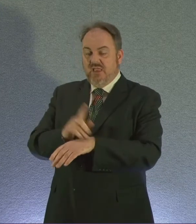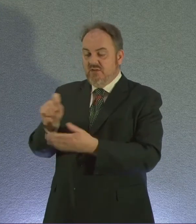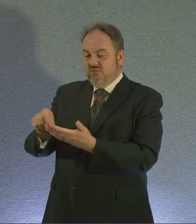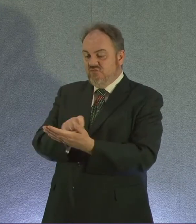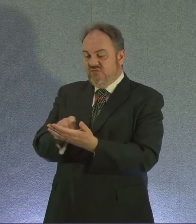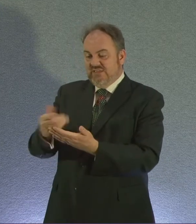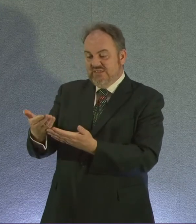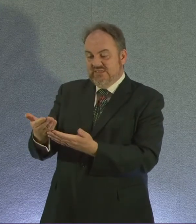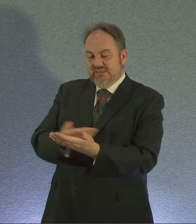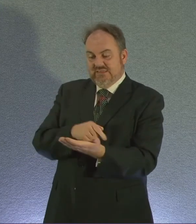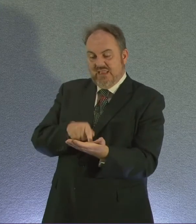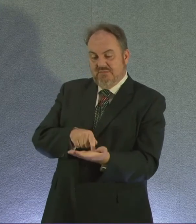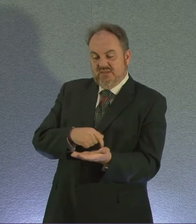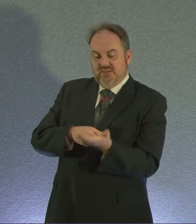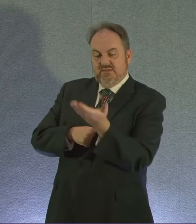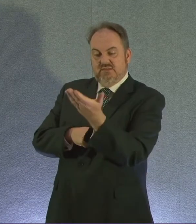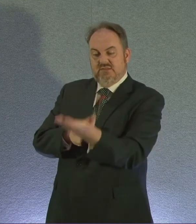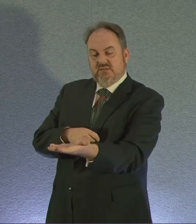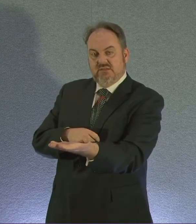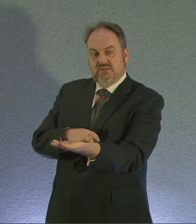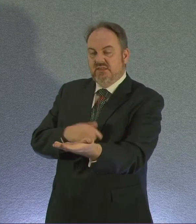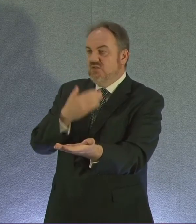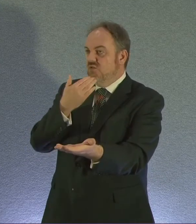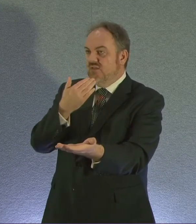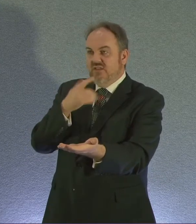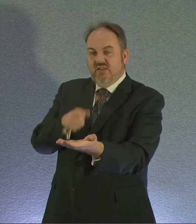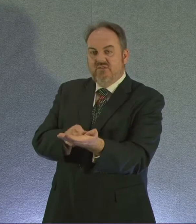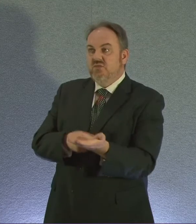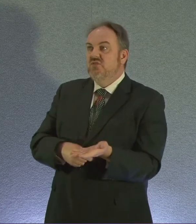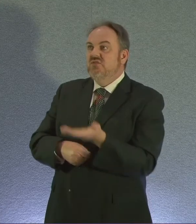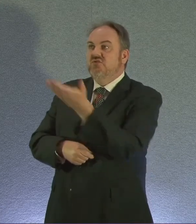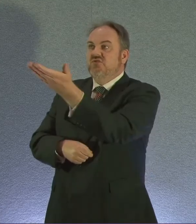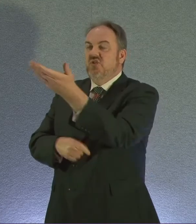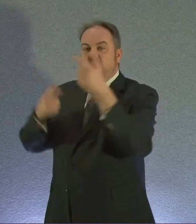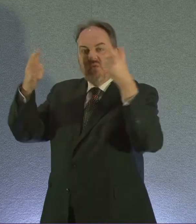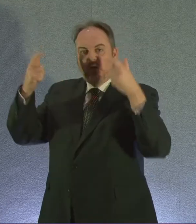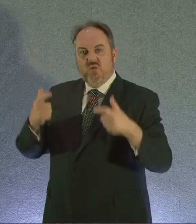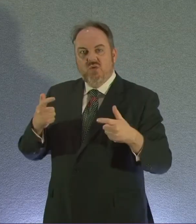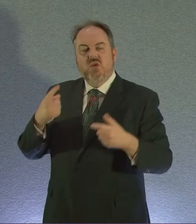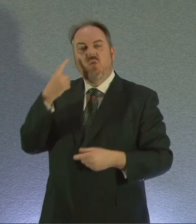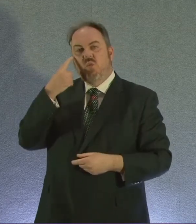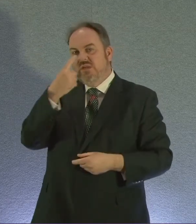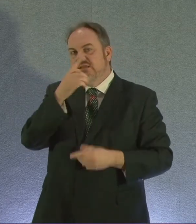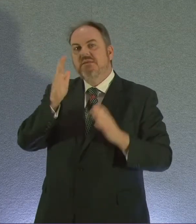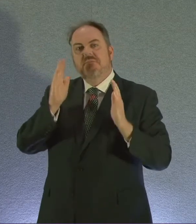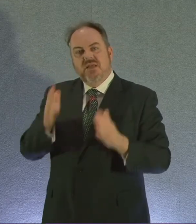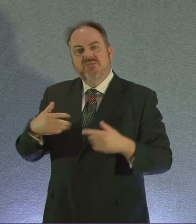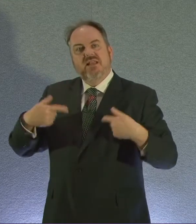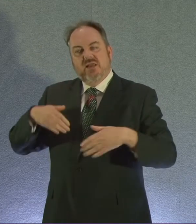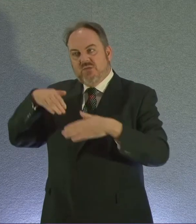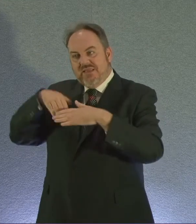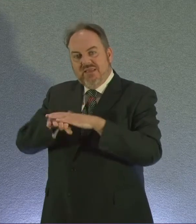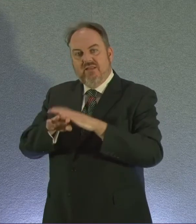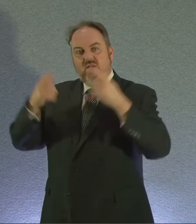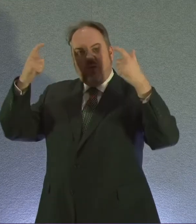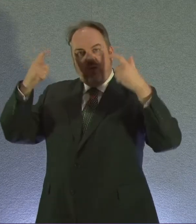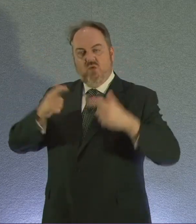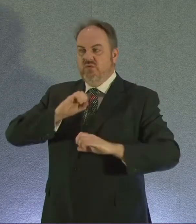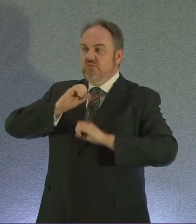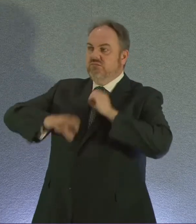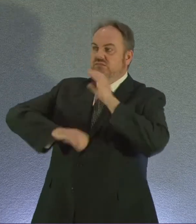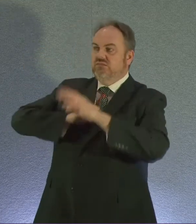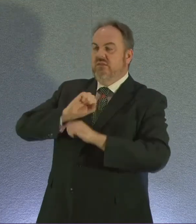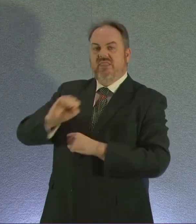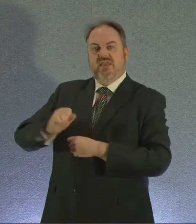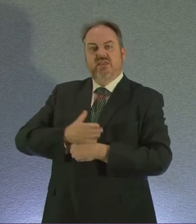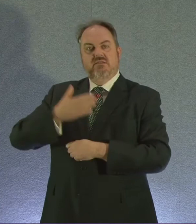no substitute for the ability to cross-examine witnesses to get to the truth, the heart of the matter in cases that come